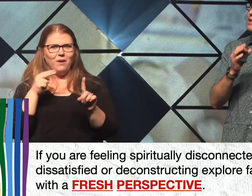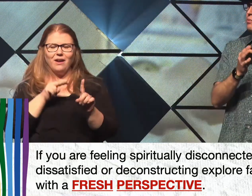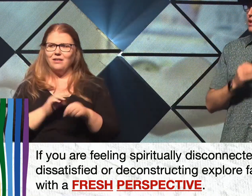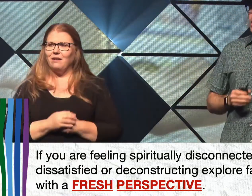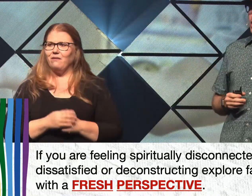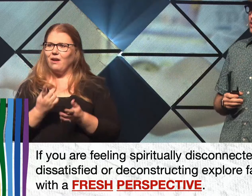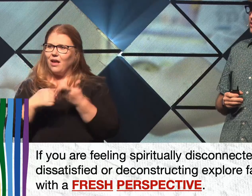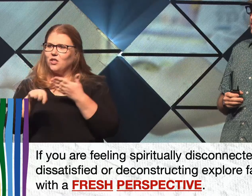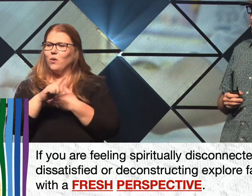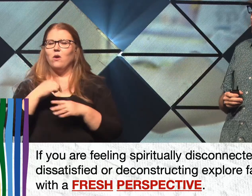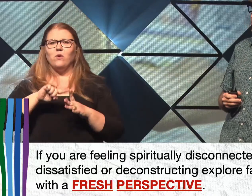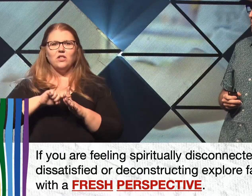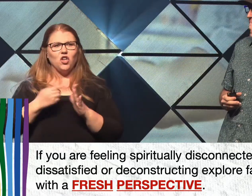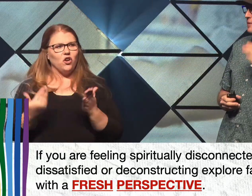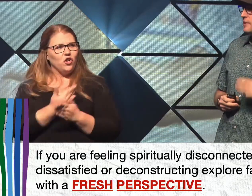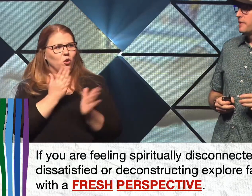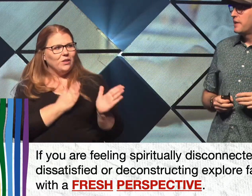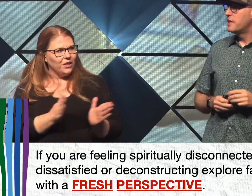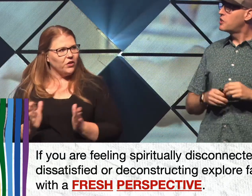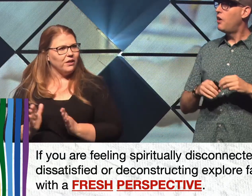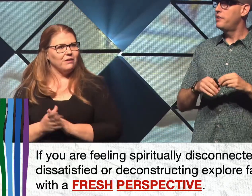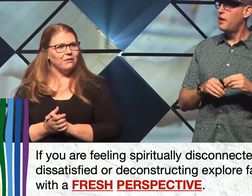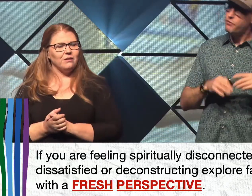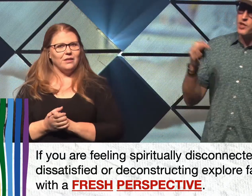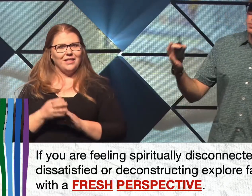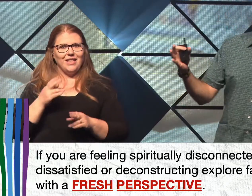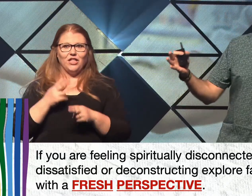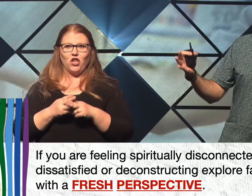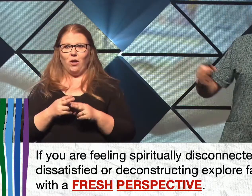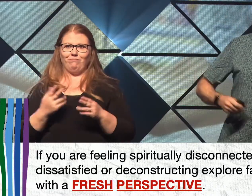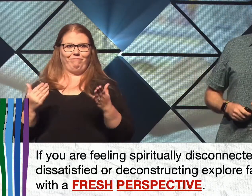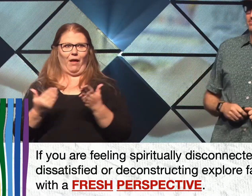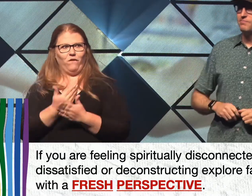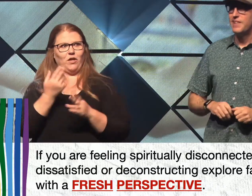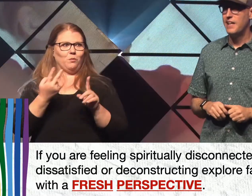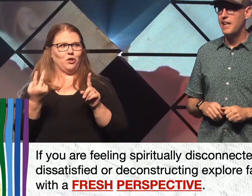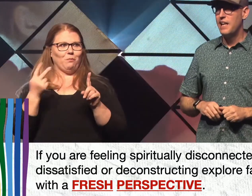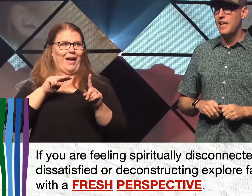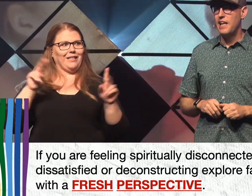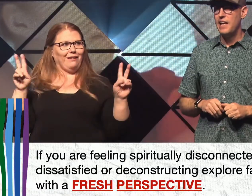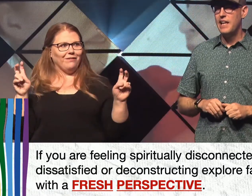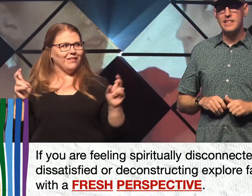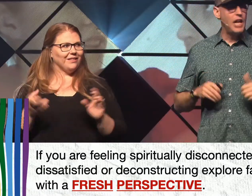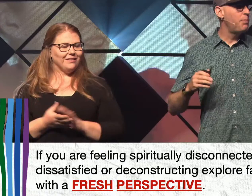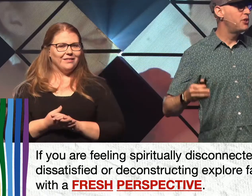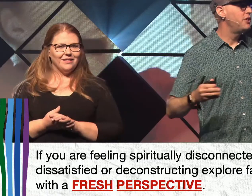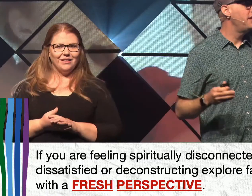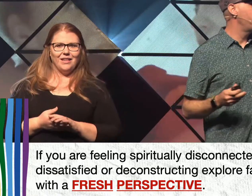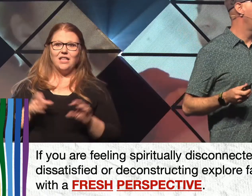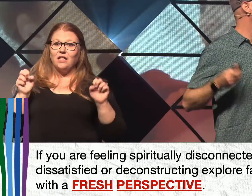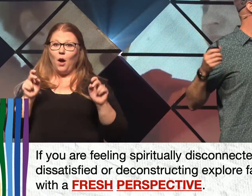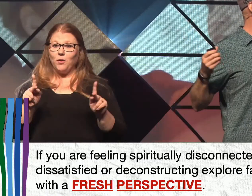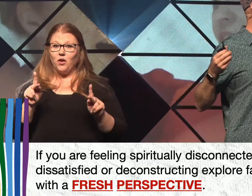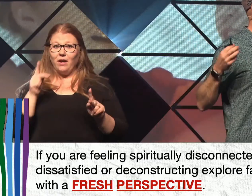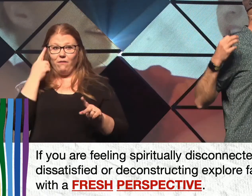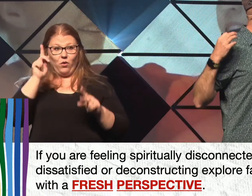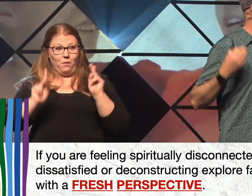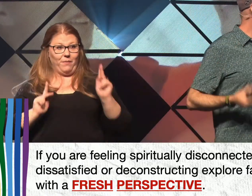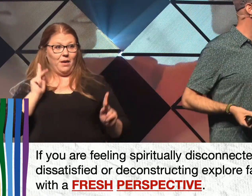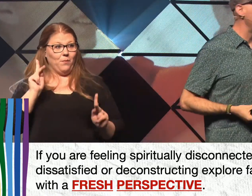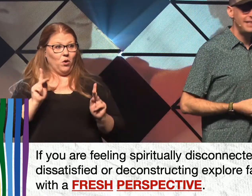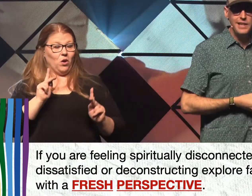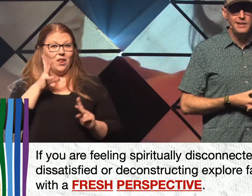Next week, we're going to launch a new series, and it's called A Fresh Perspective. And it's an opportunity for those who